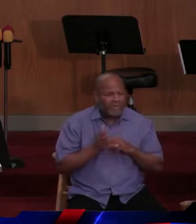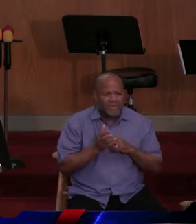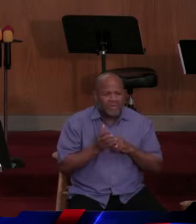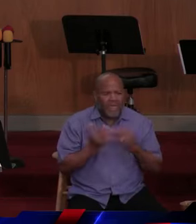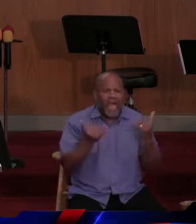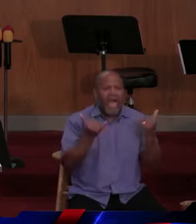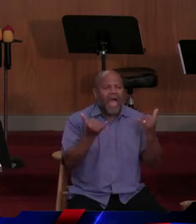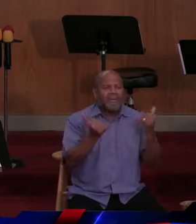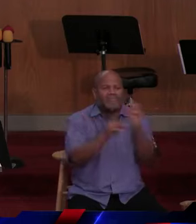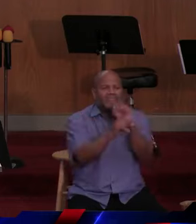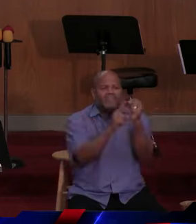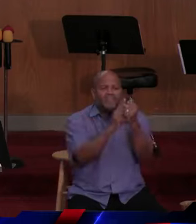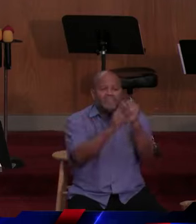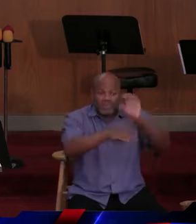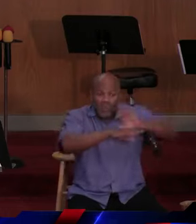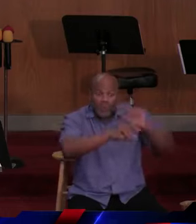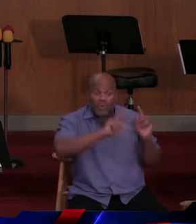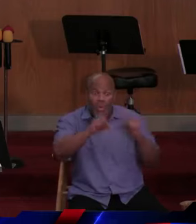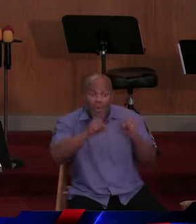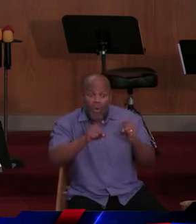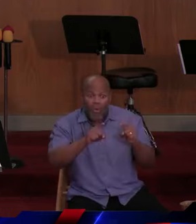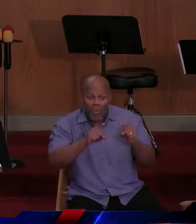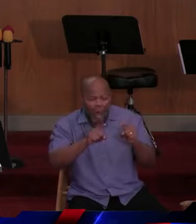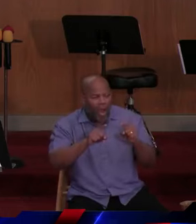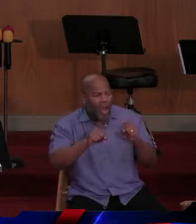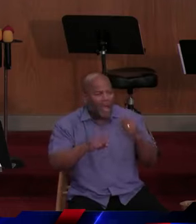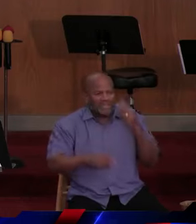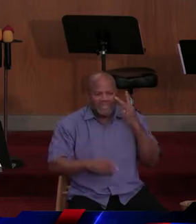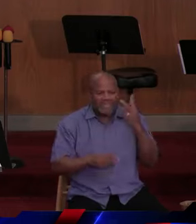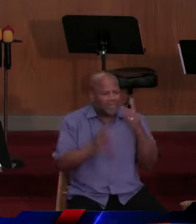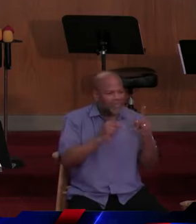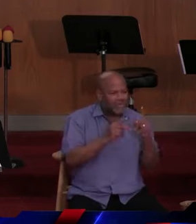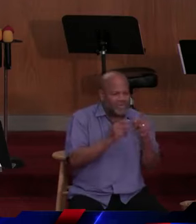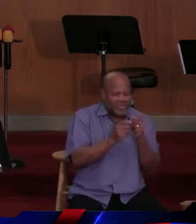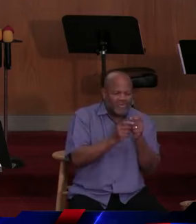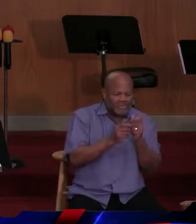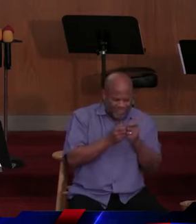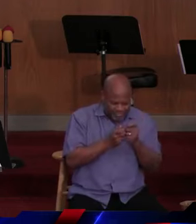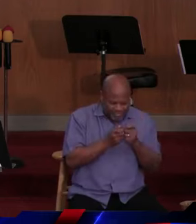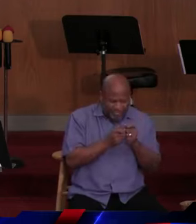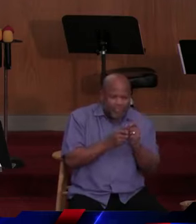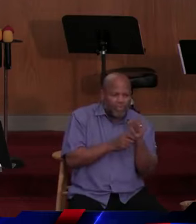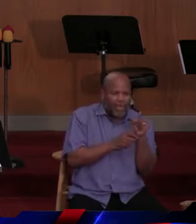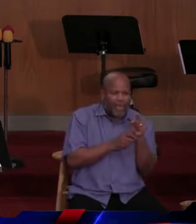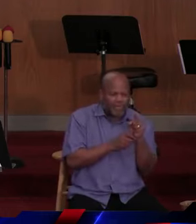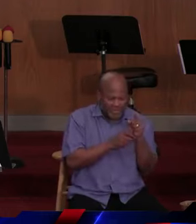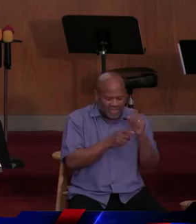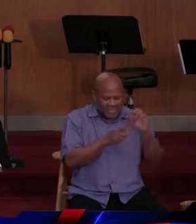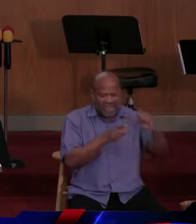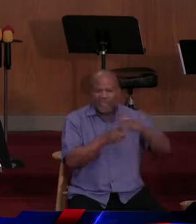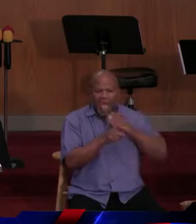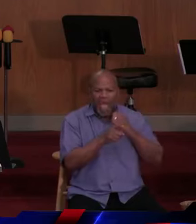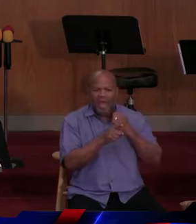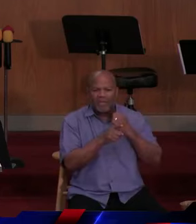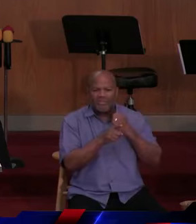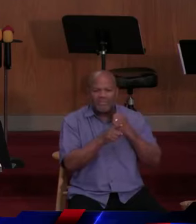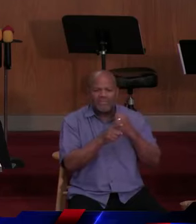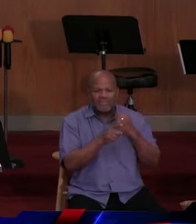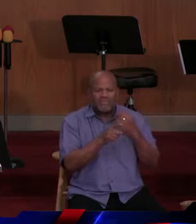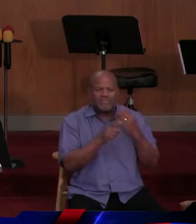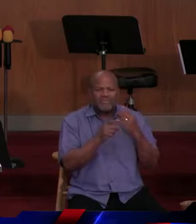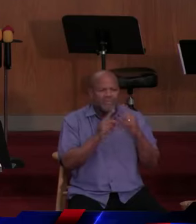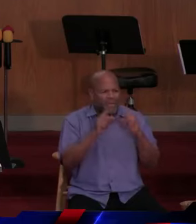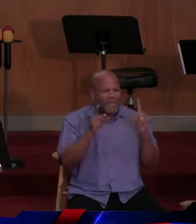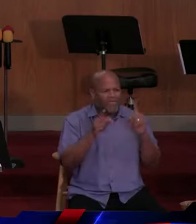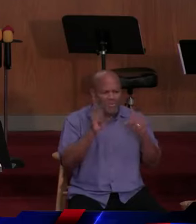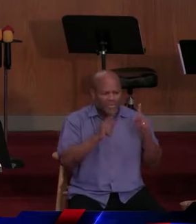church. I saw people chime in, and I'm glad you're on the page. But there's folk